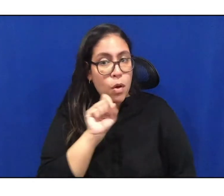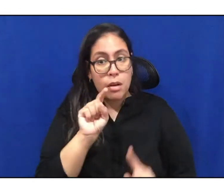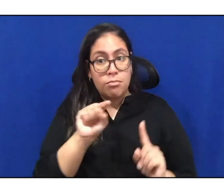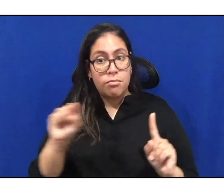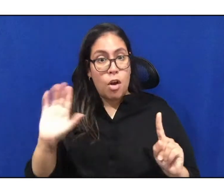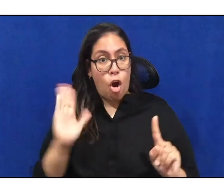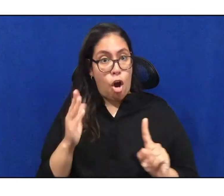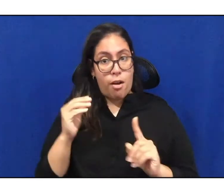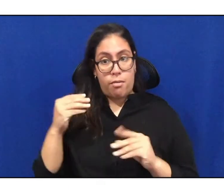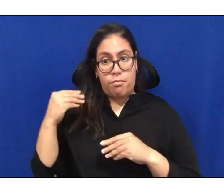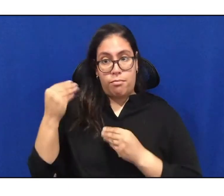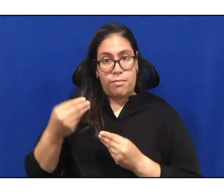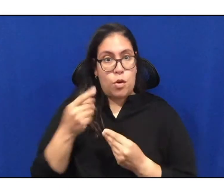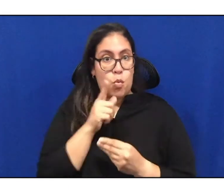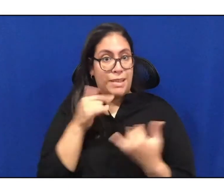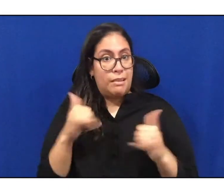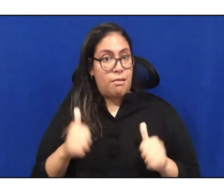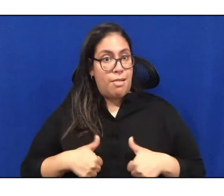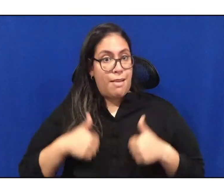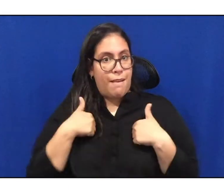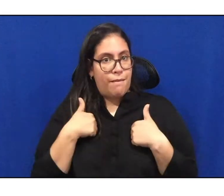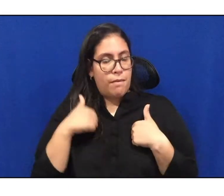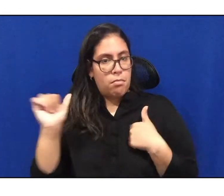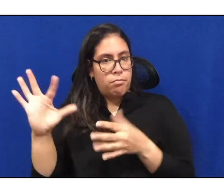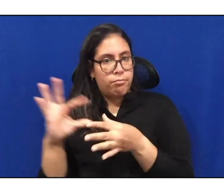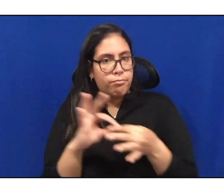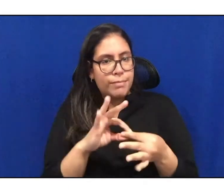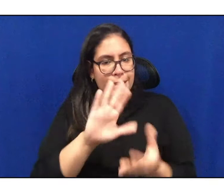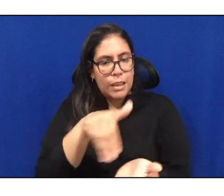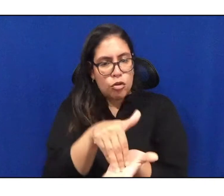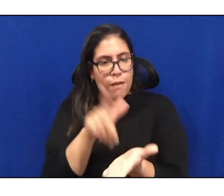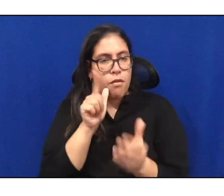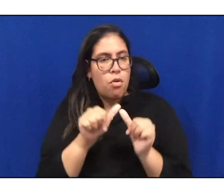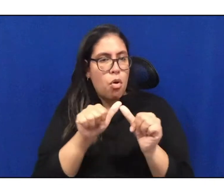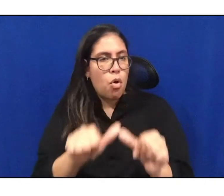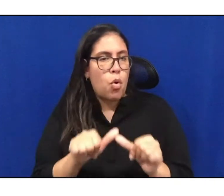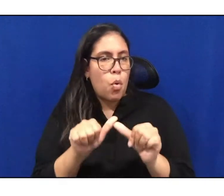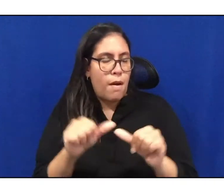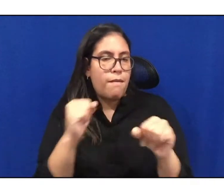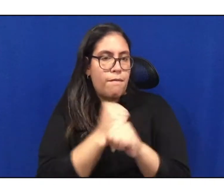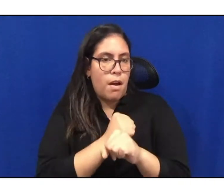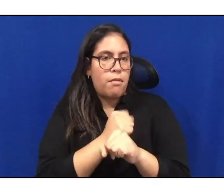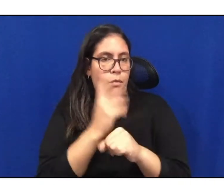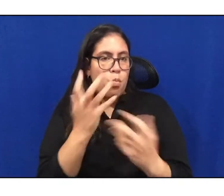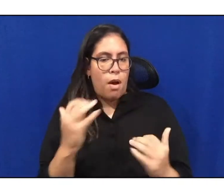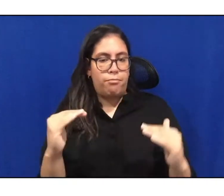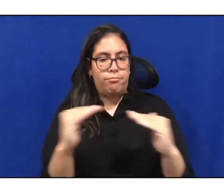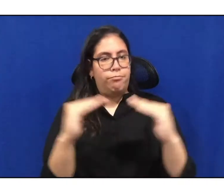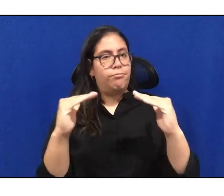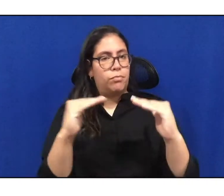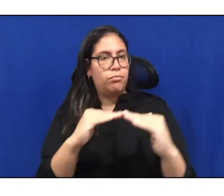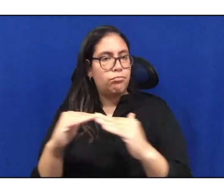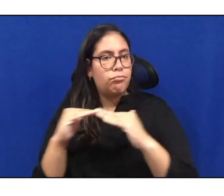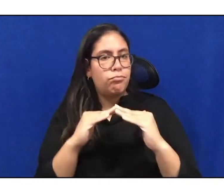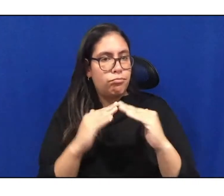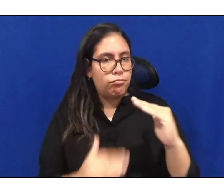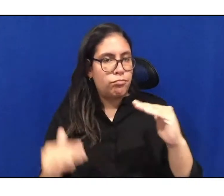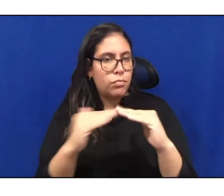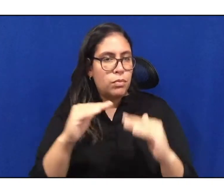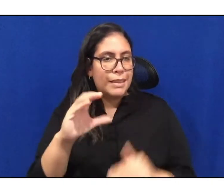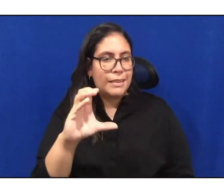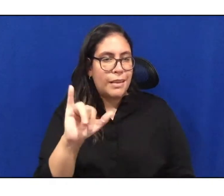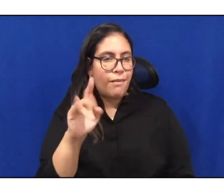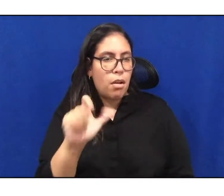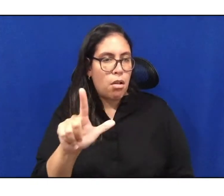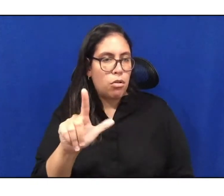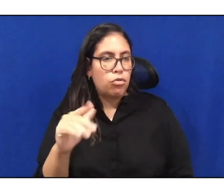their centrality to the ongoing fight for justice in the United States has become ever more urgent, and that is what